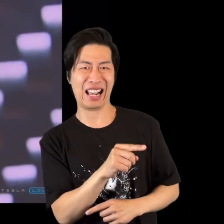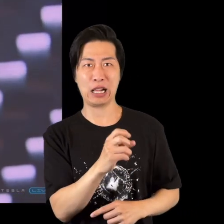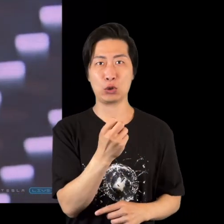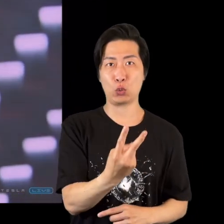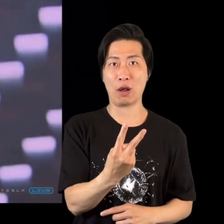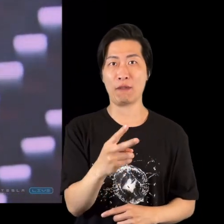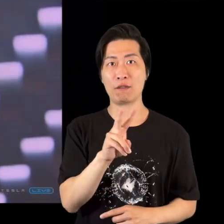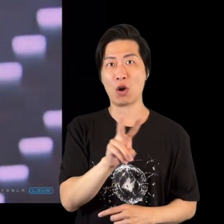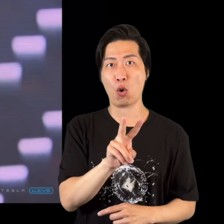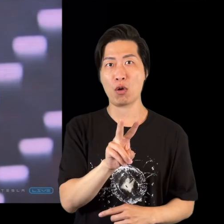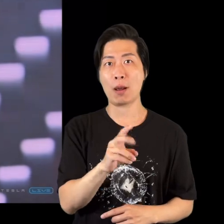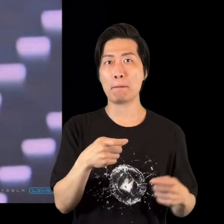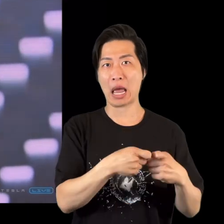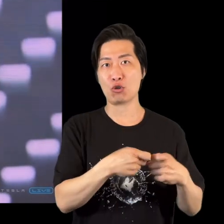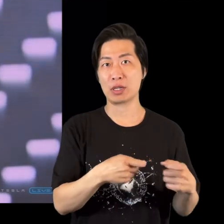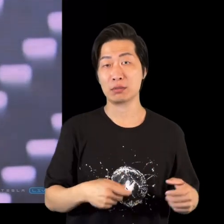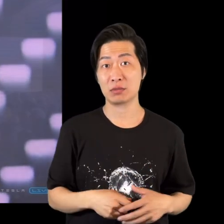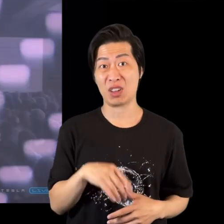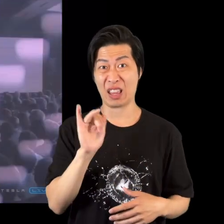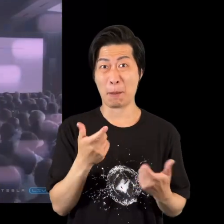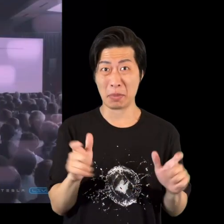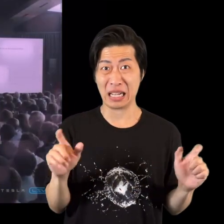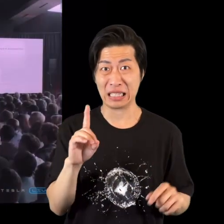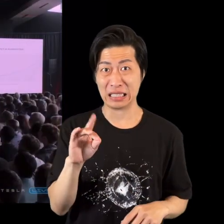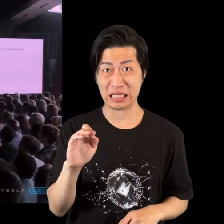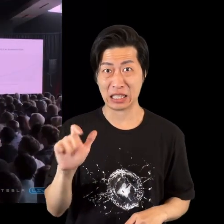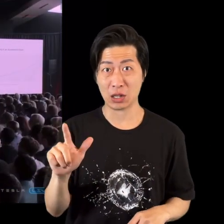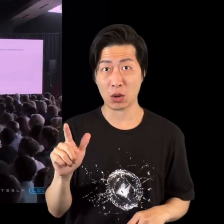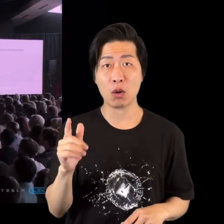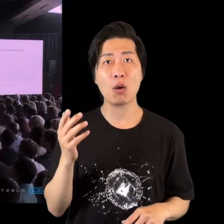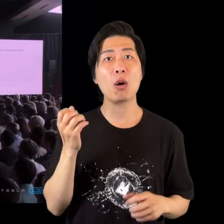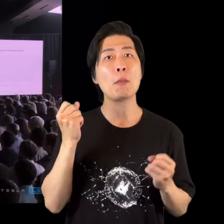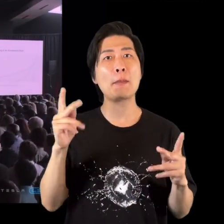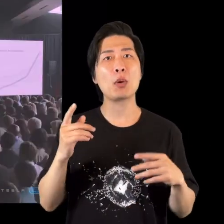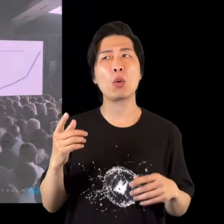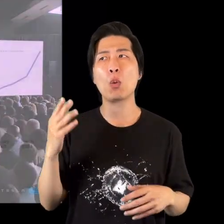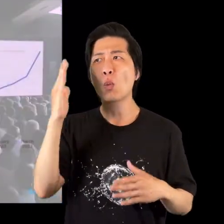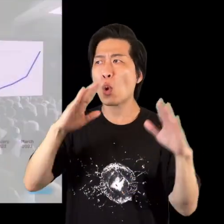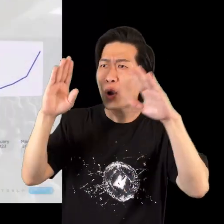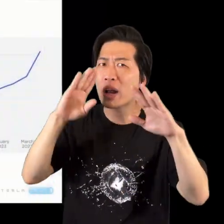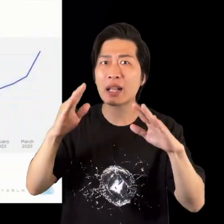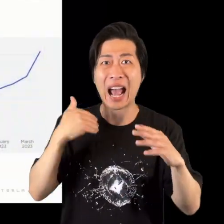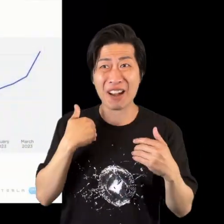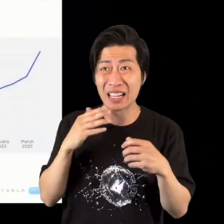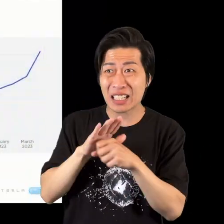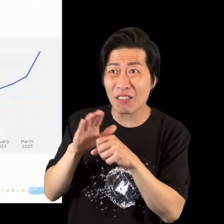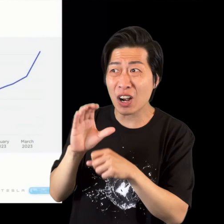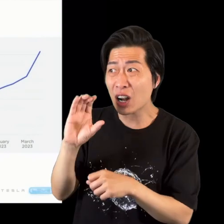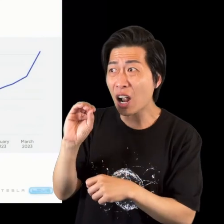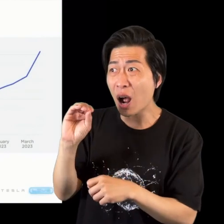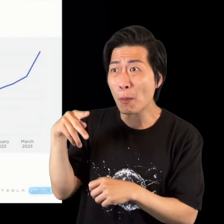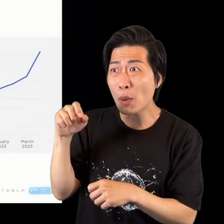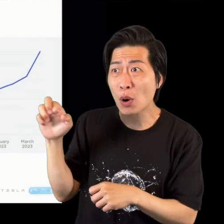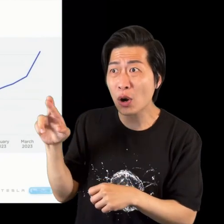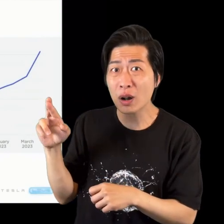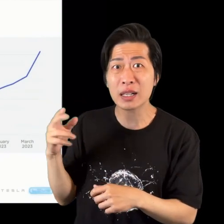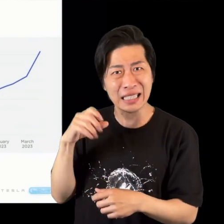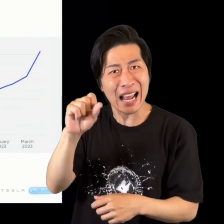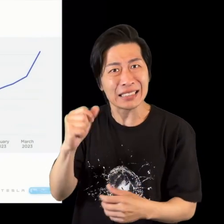people are often worried about, is there enough copper? Yes, there is. And FSD beta is growing